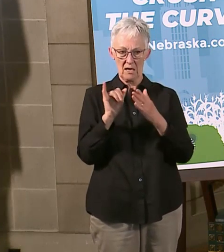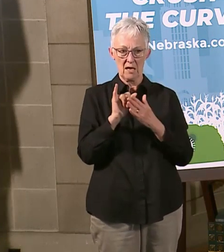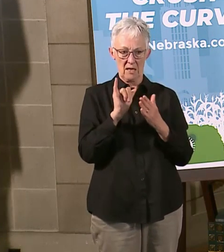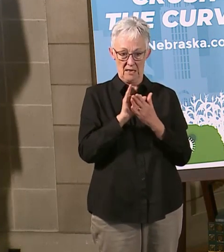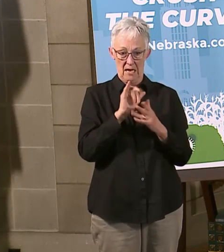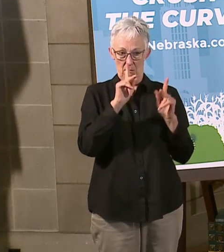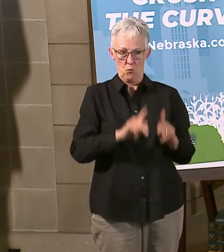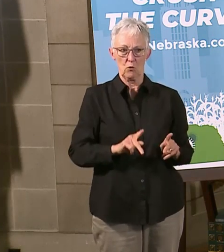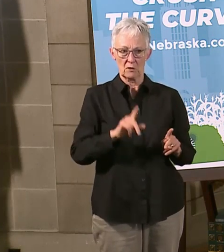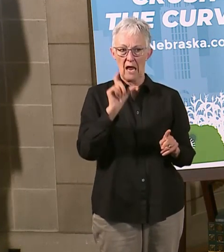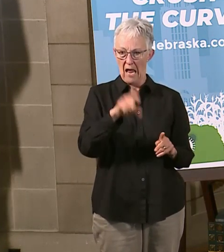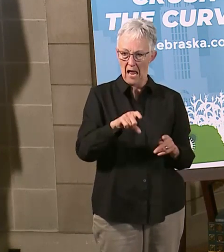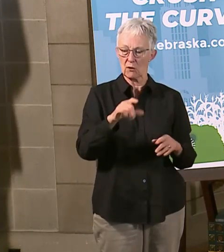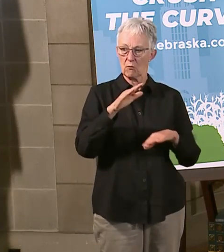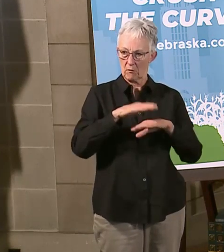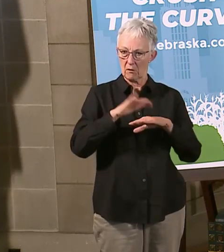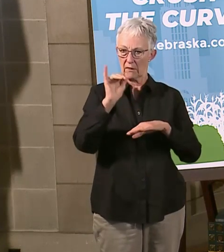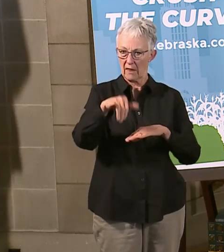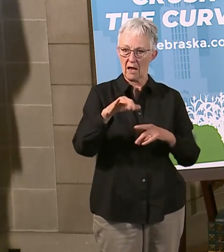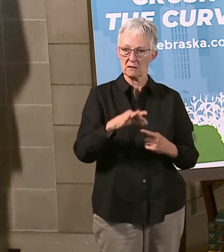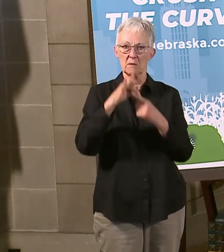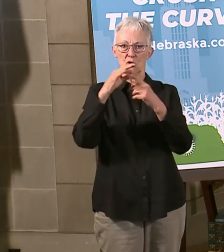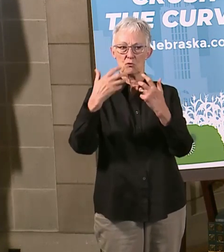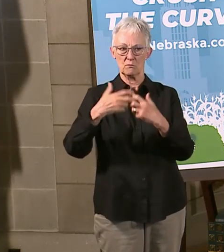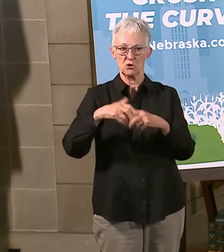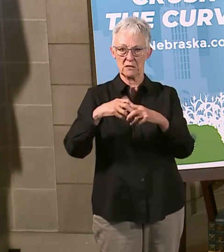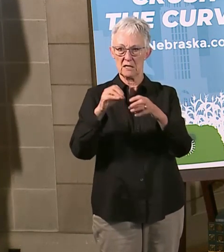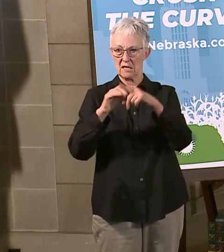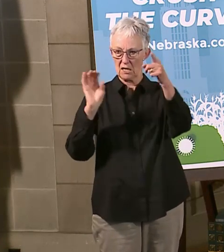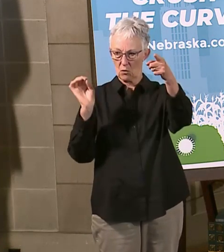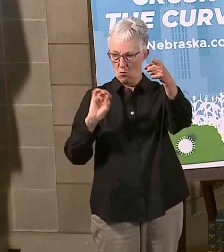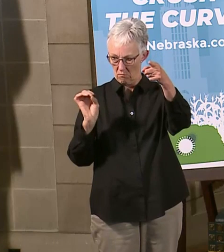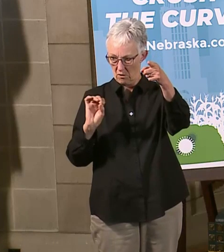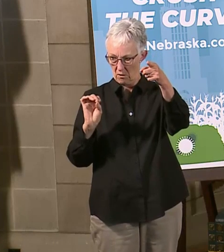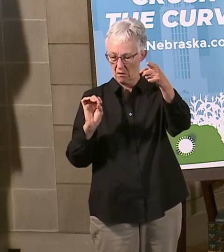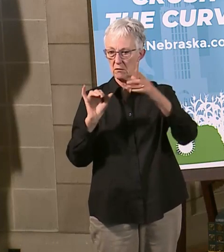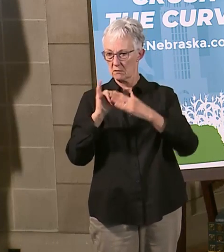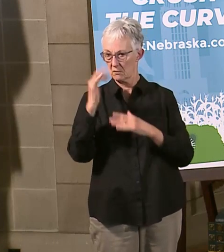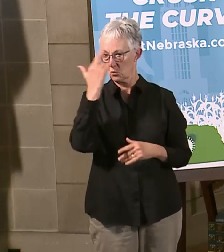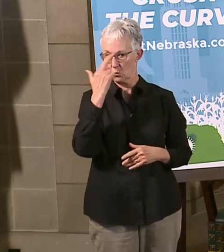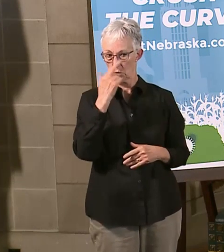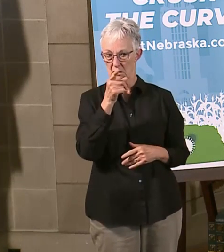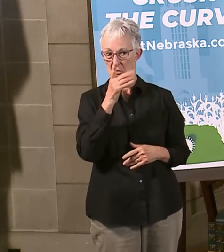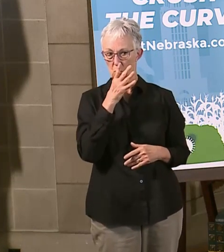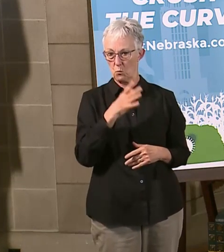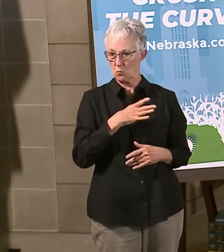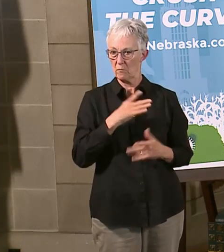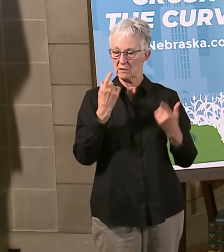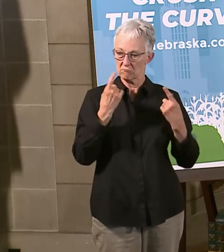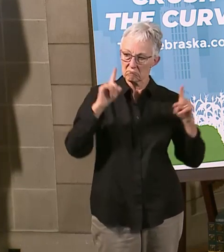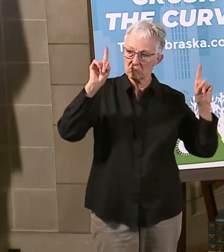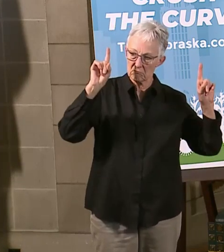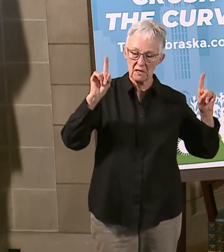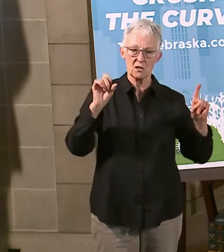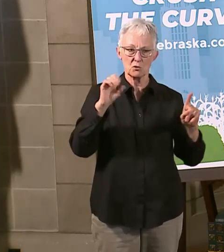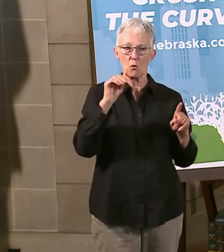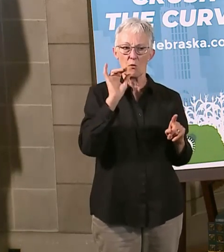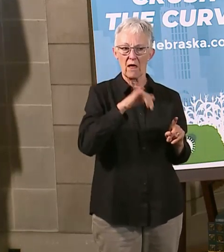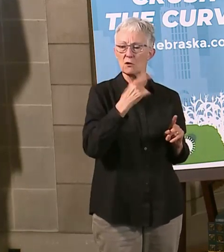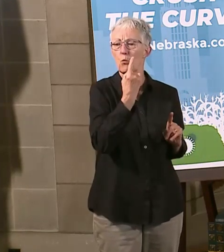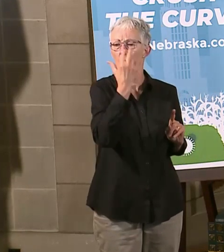membrane oxygenation, and she's doing well now. So that's the reason, one of the reasons is for further care like that, or I think a couple